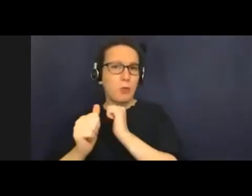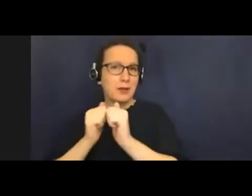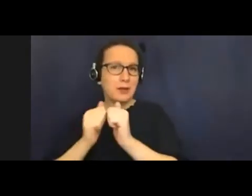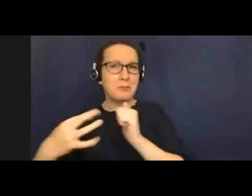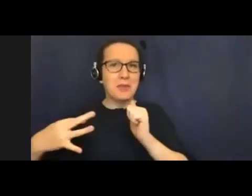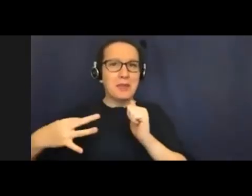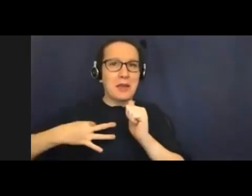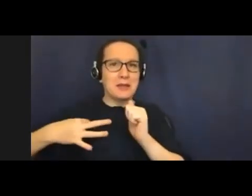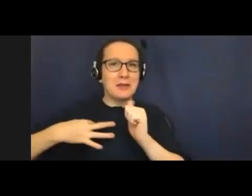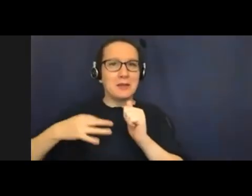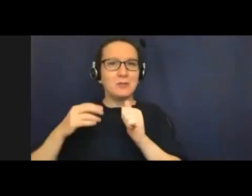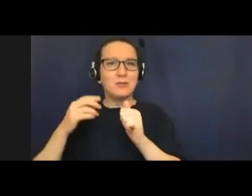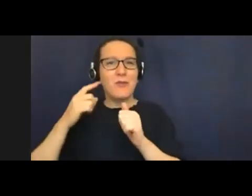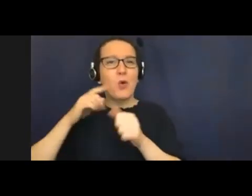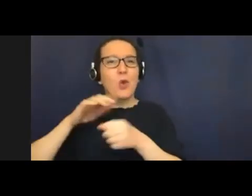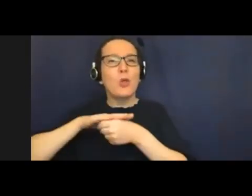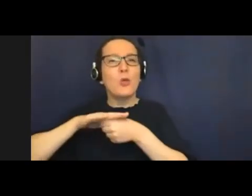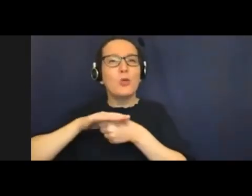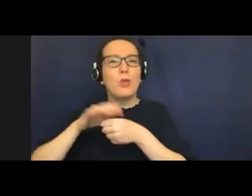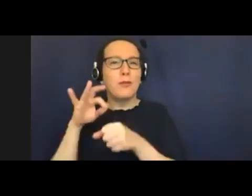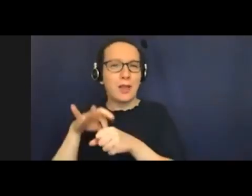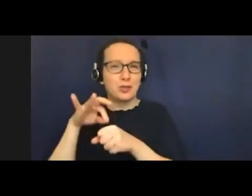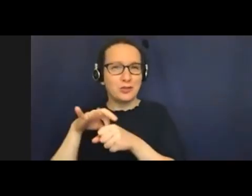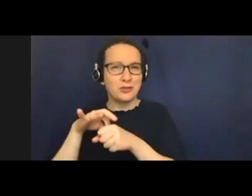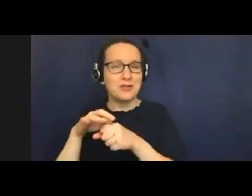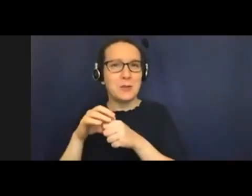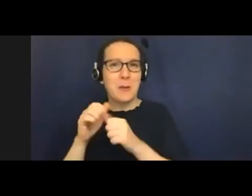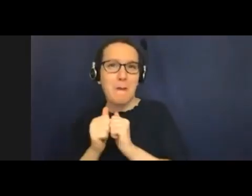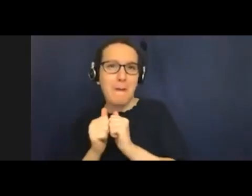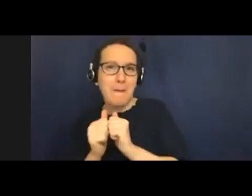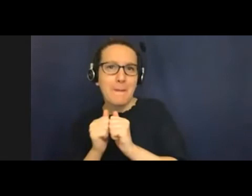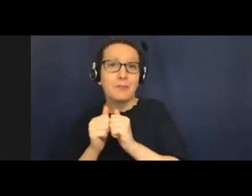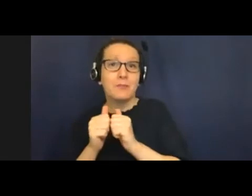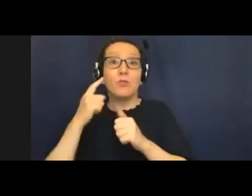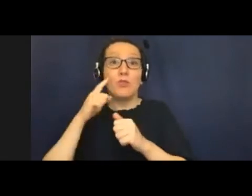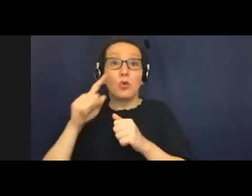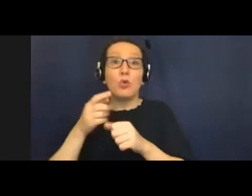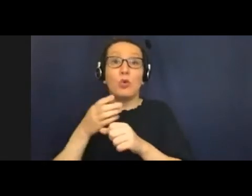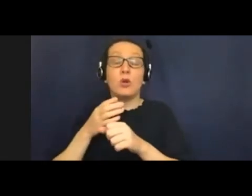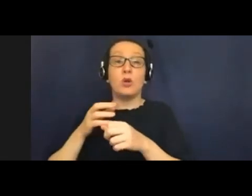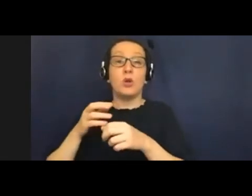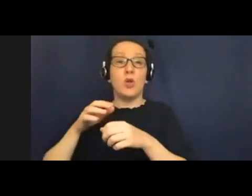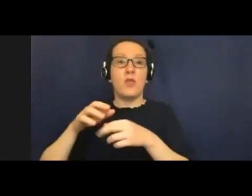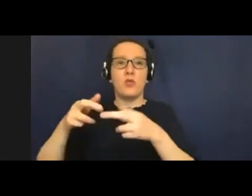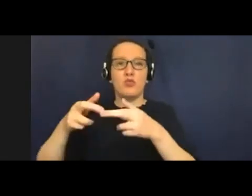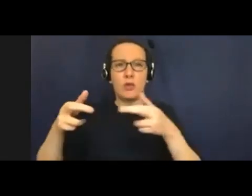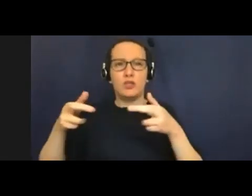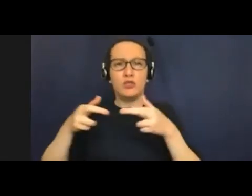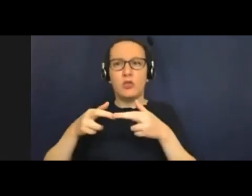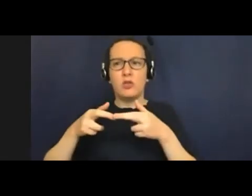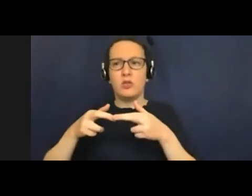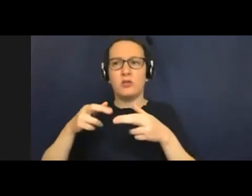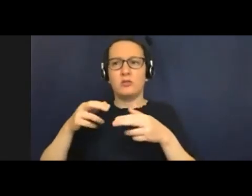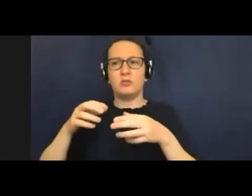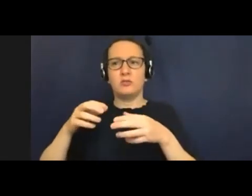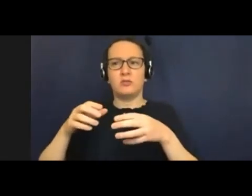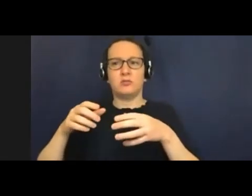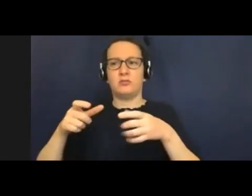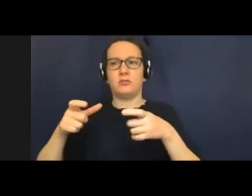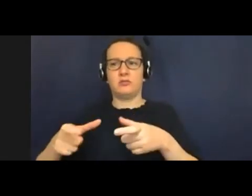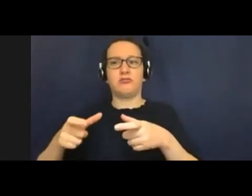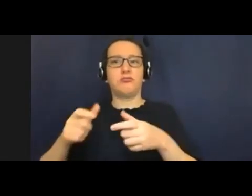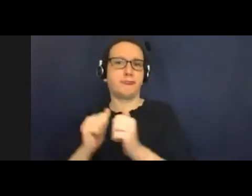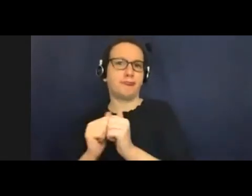the during local elections for the Kyiv Regional Council, and it's our